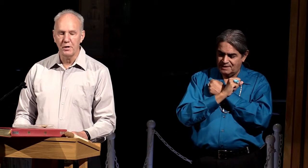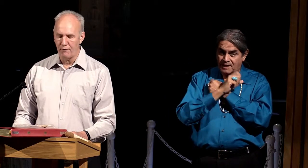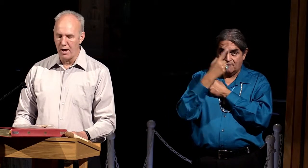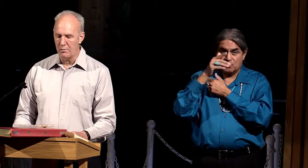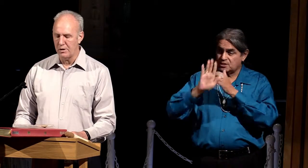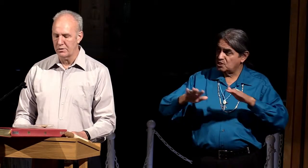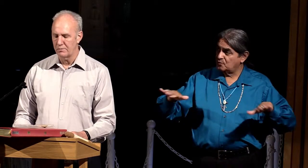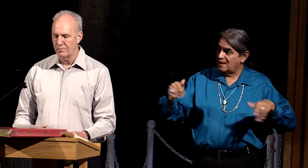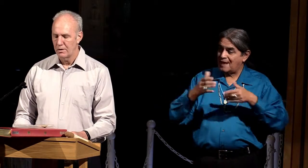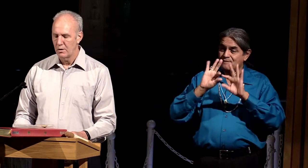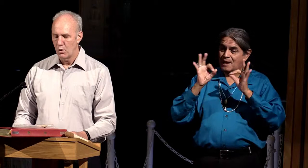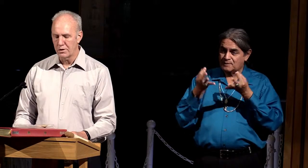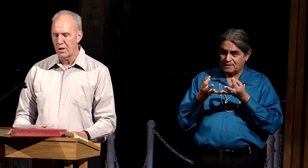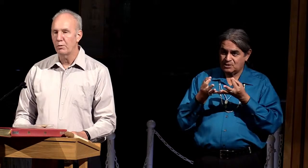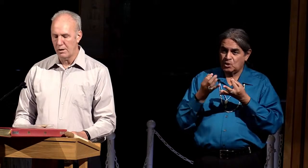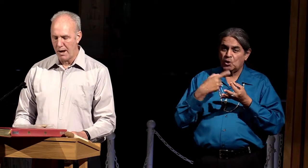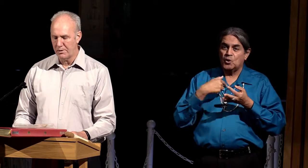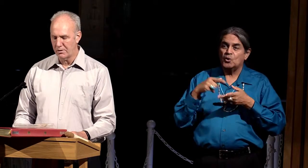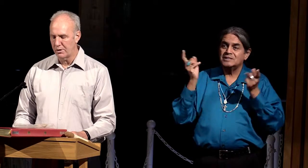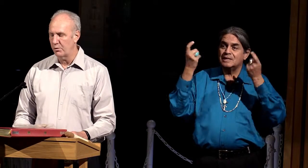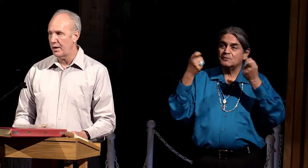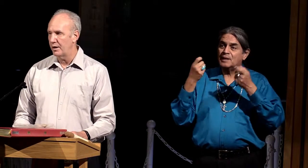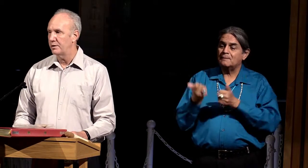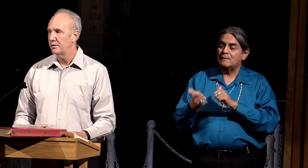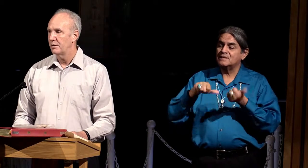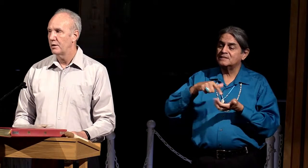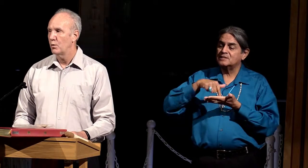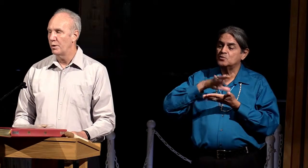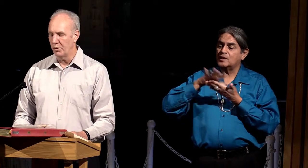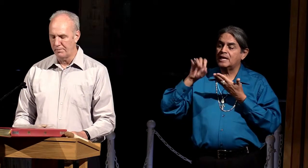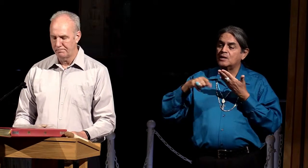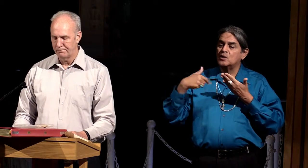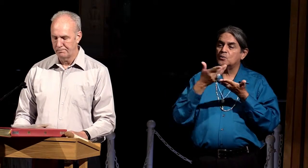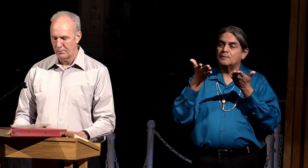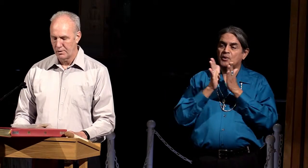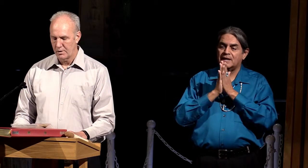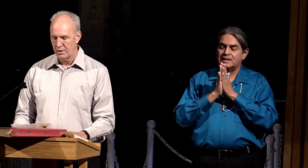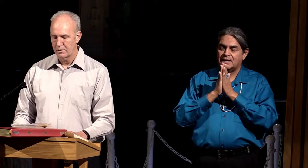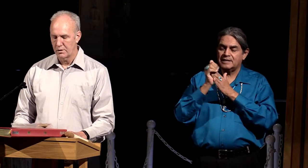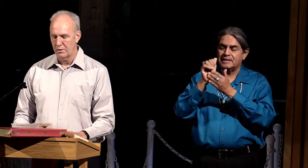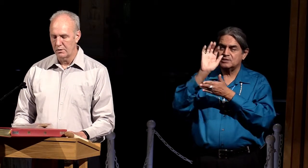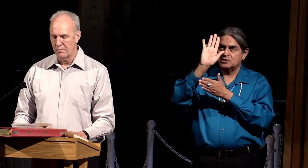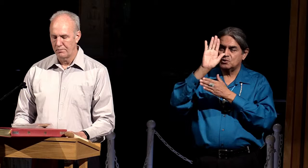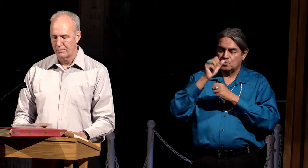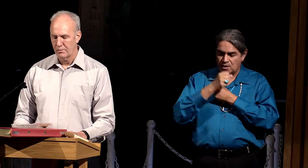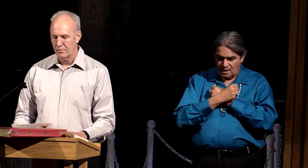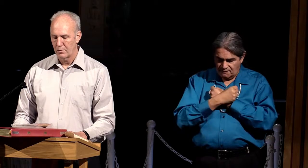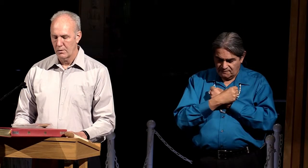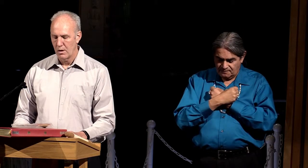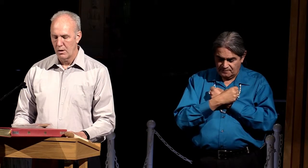the children and families who are celebrating baptism this weekend, we pray. Lead us in your